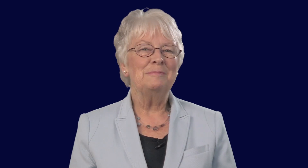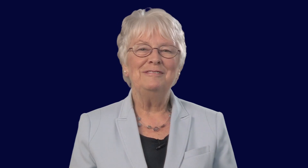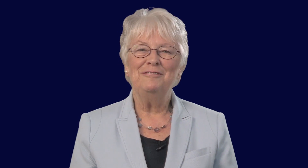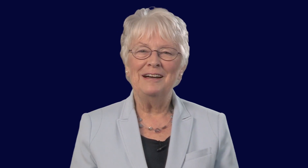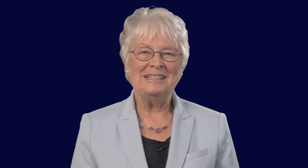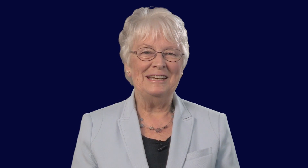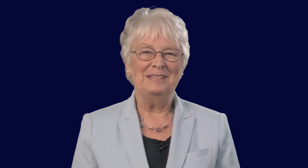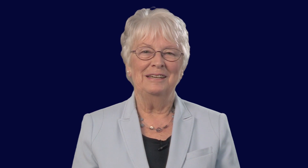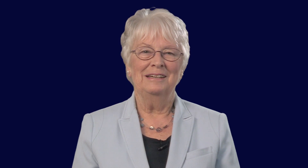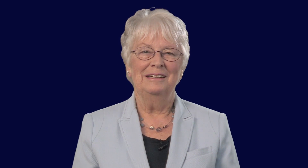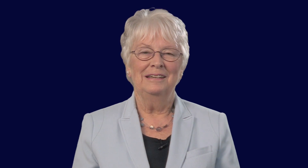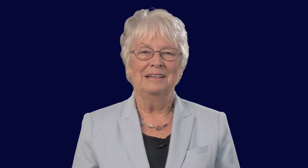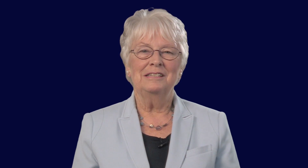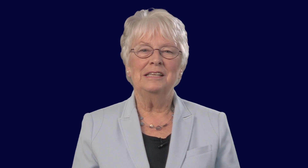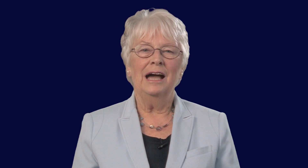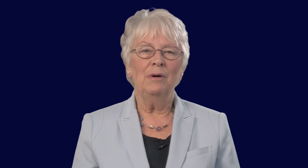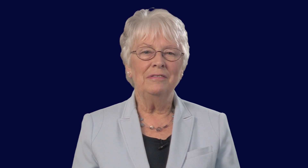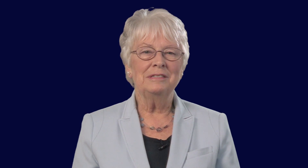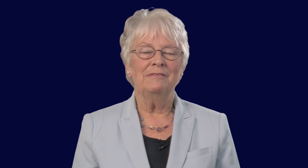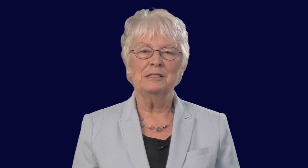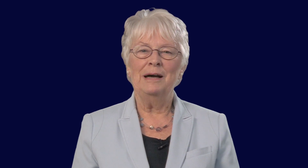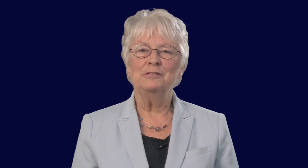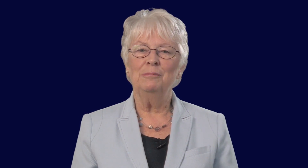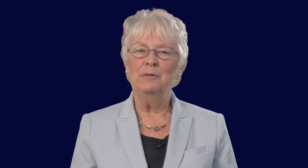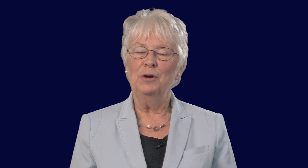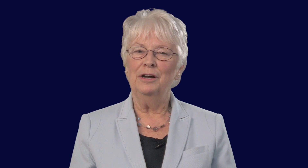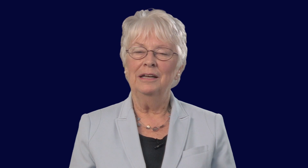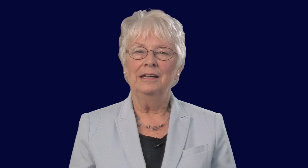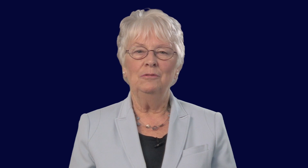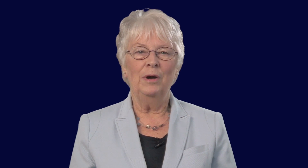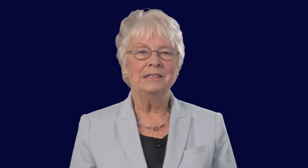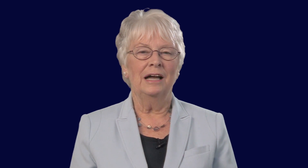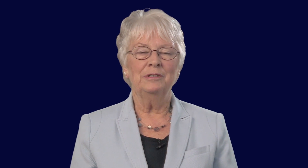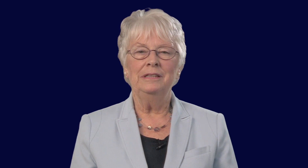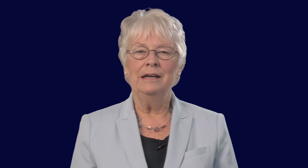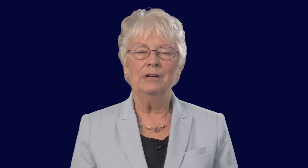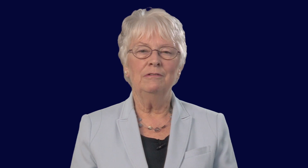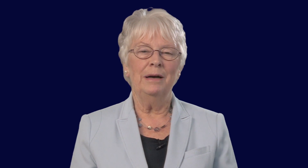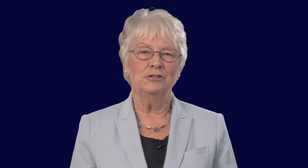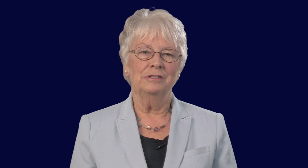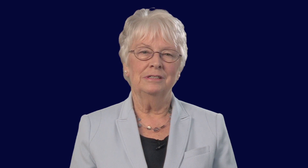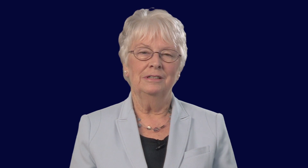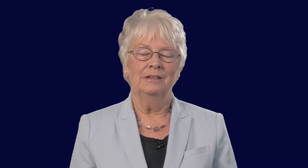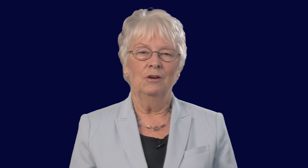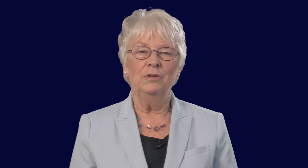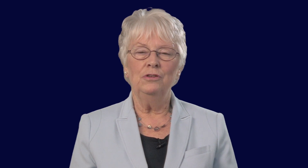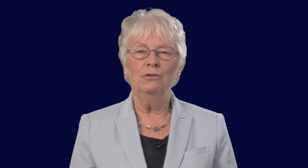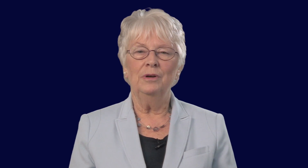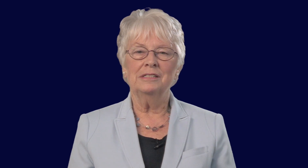been fascinating to see how others have expanded on my work in ways I would never have imagined, with new